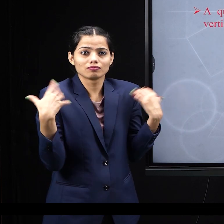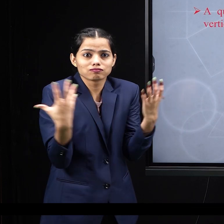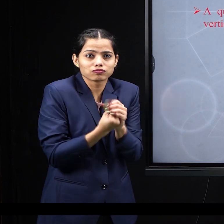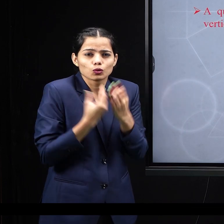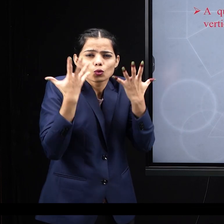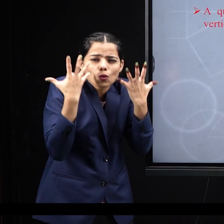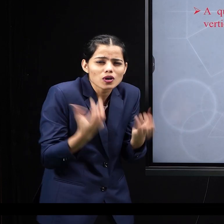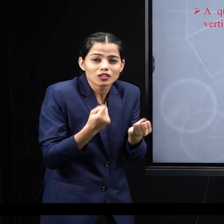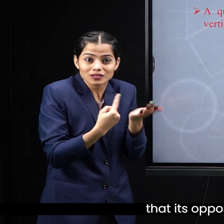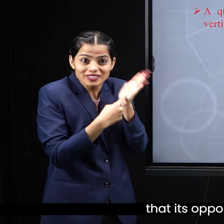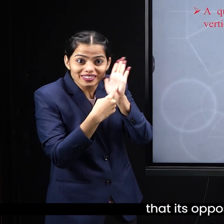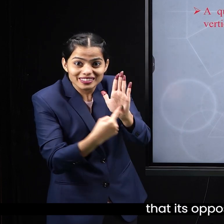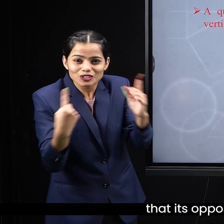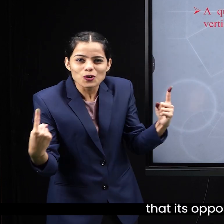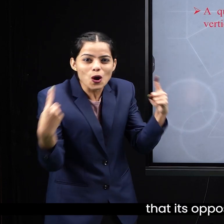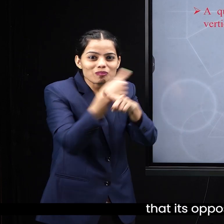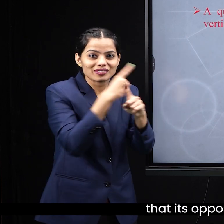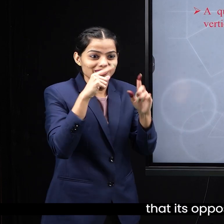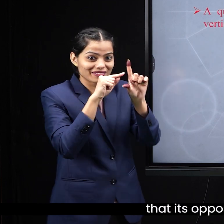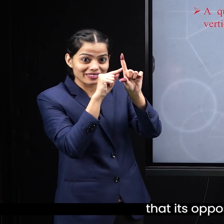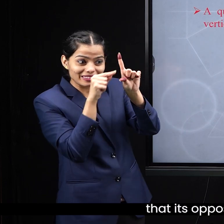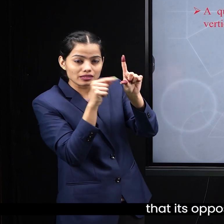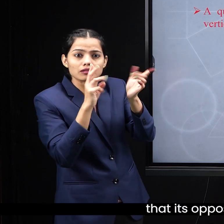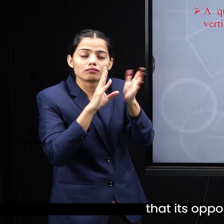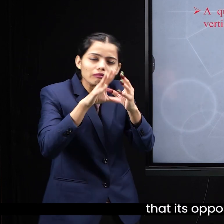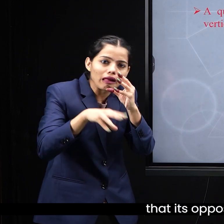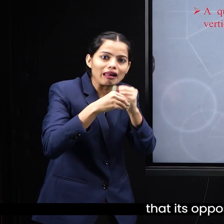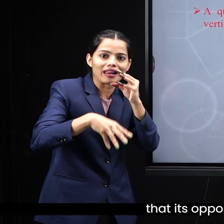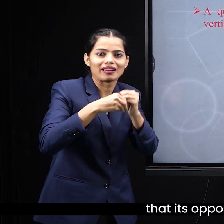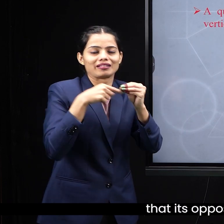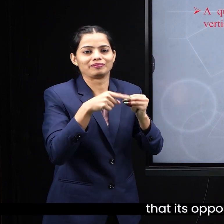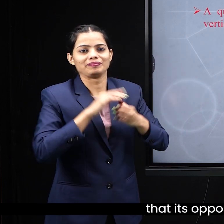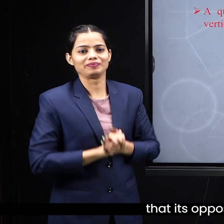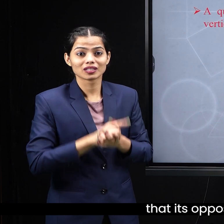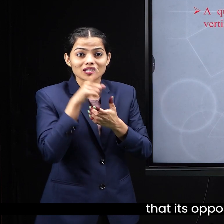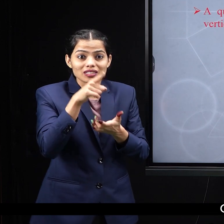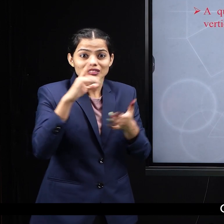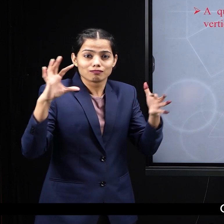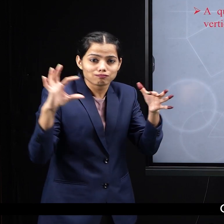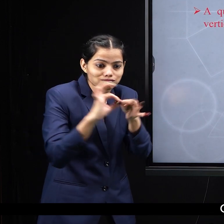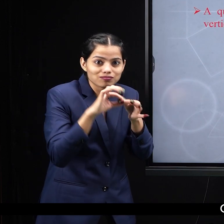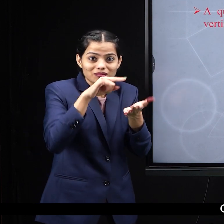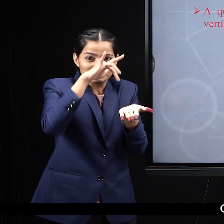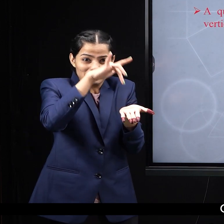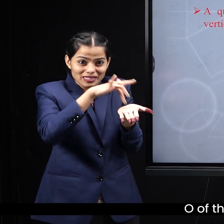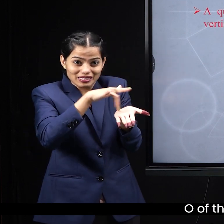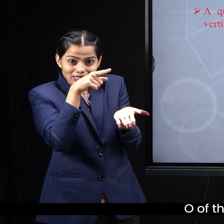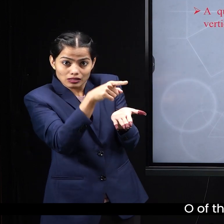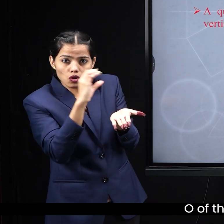We want to show that its opposite angles are supplementary. Connect the center O of